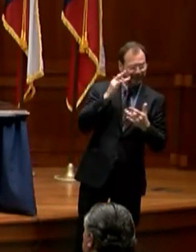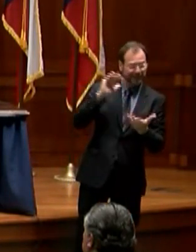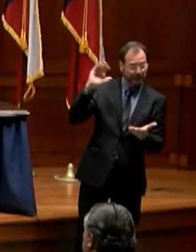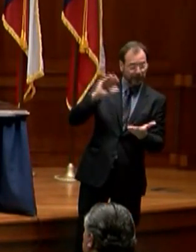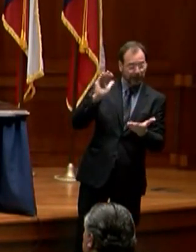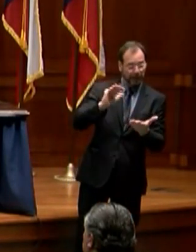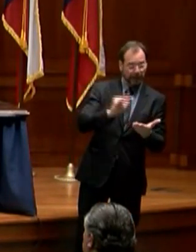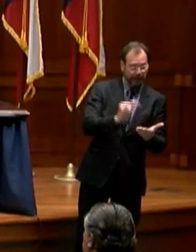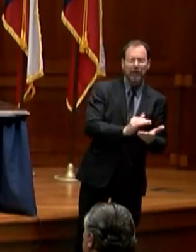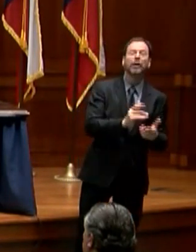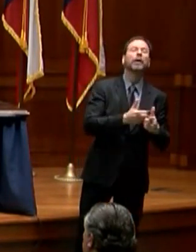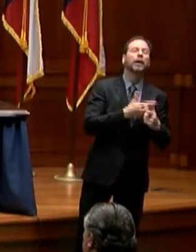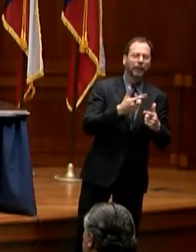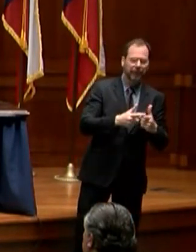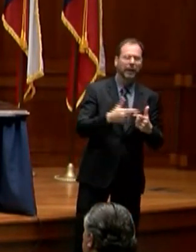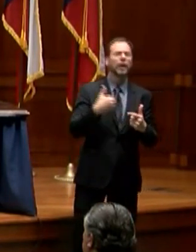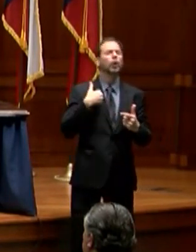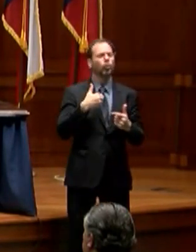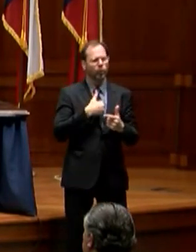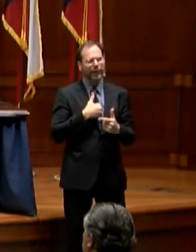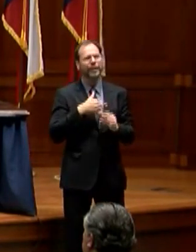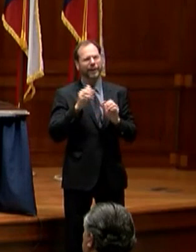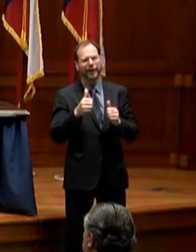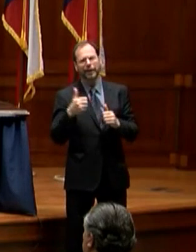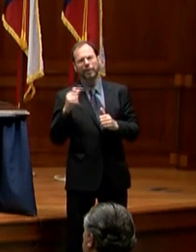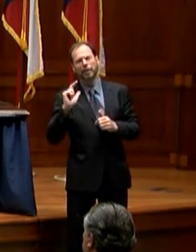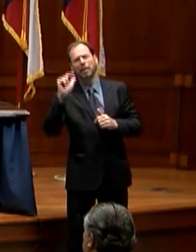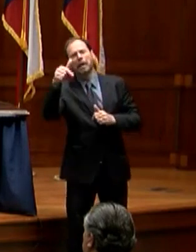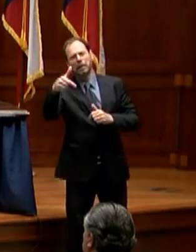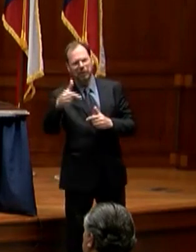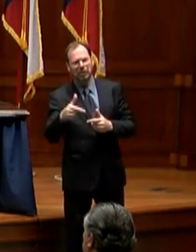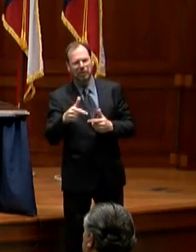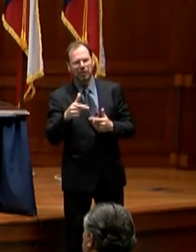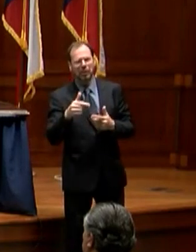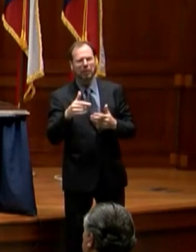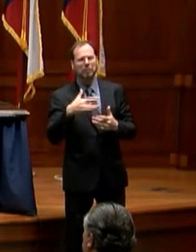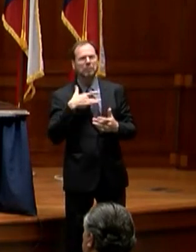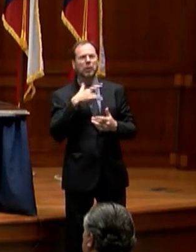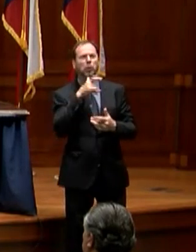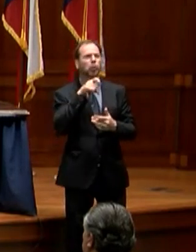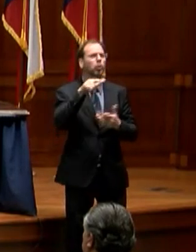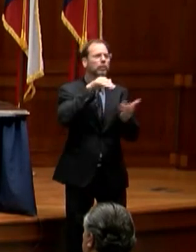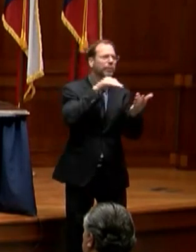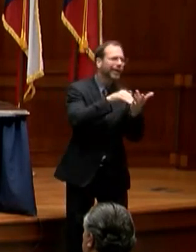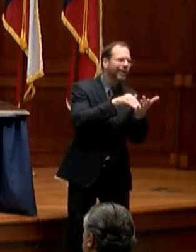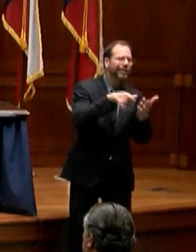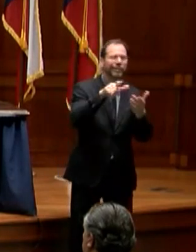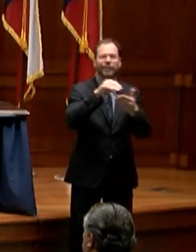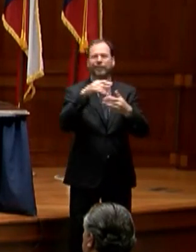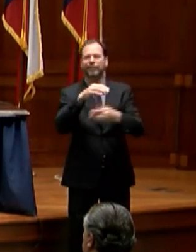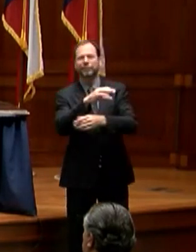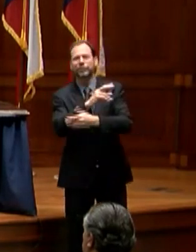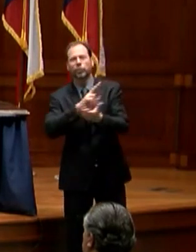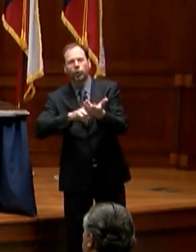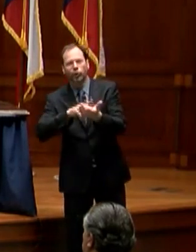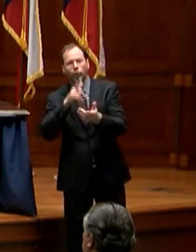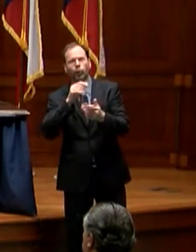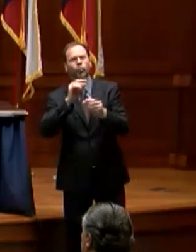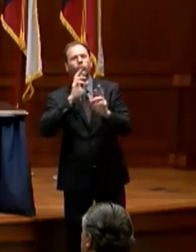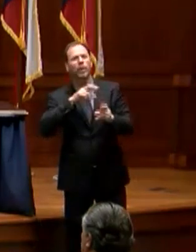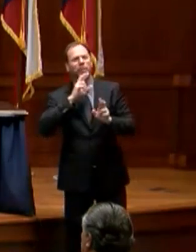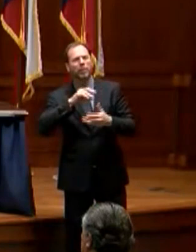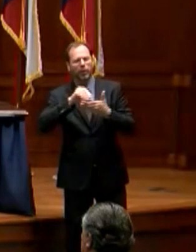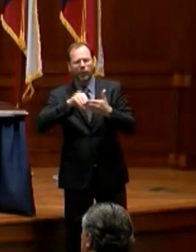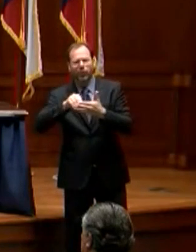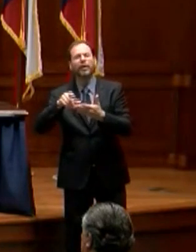will be able to expect that our folks in the field who are providing the reporting and filling in those fields are going